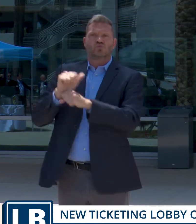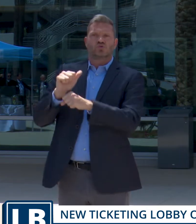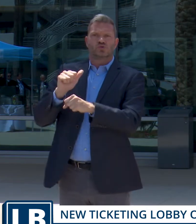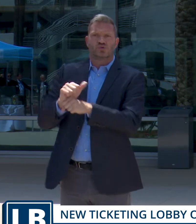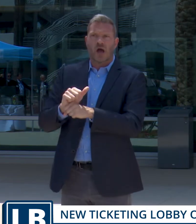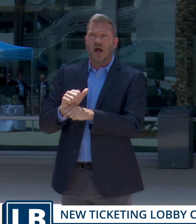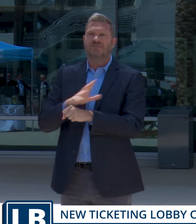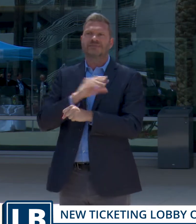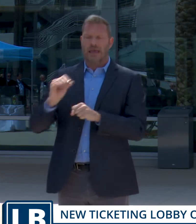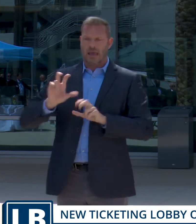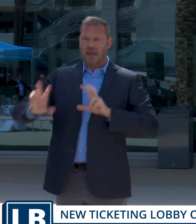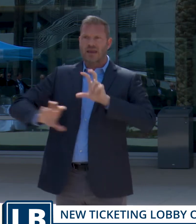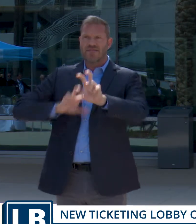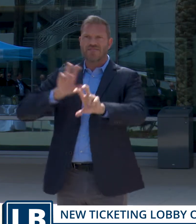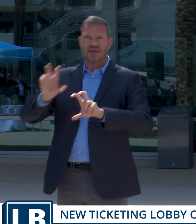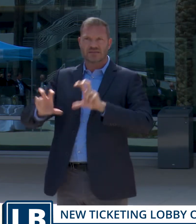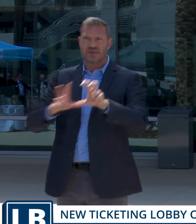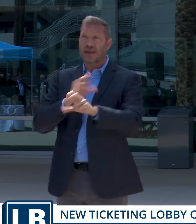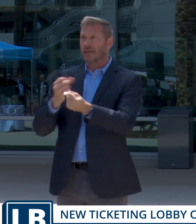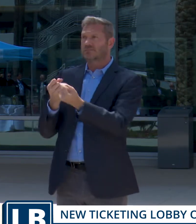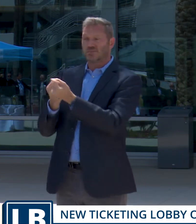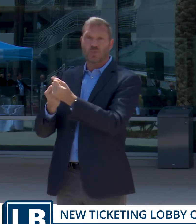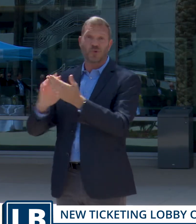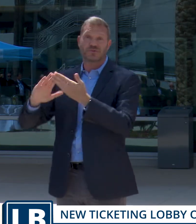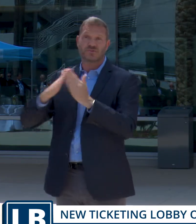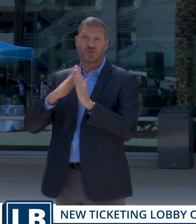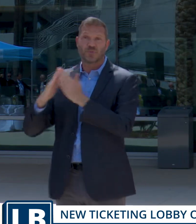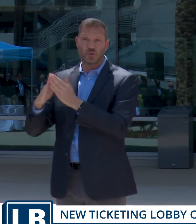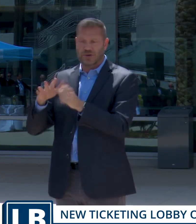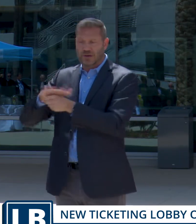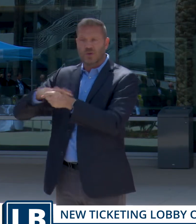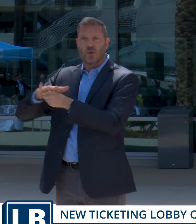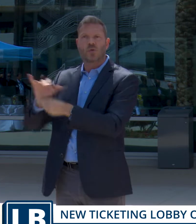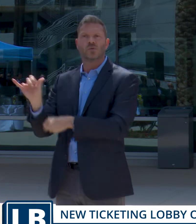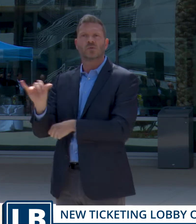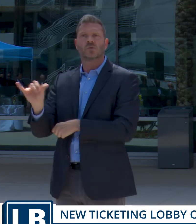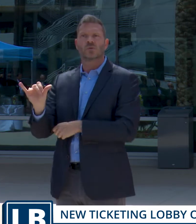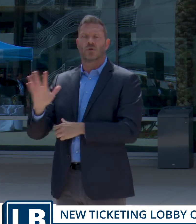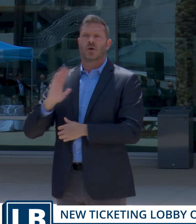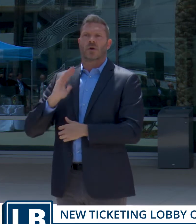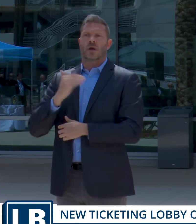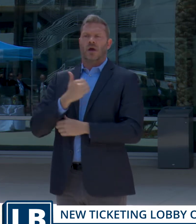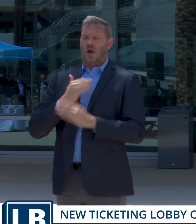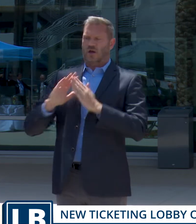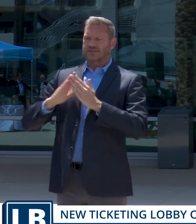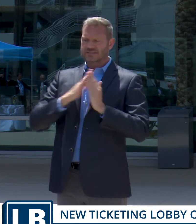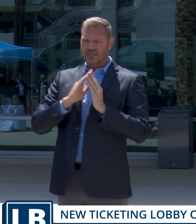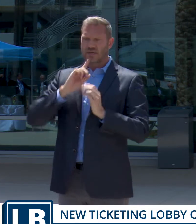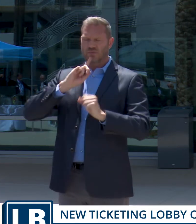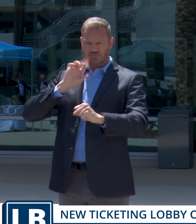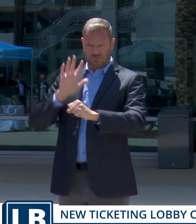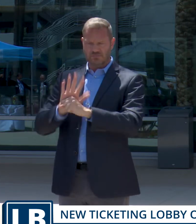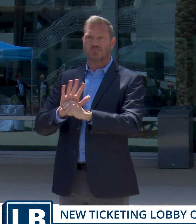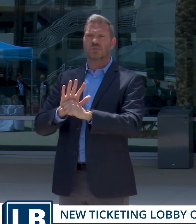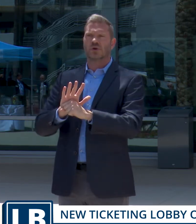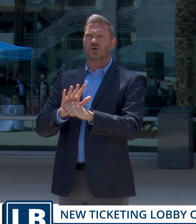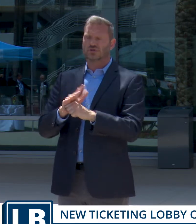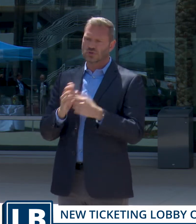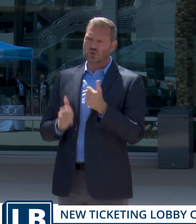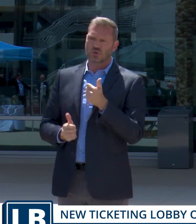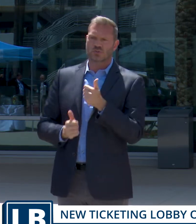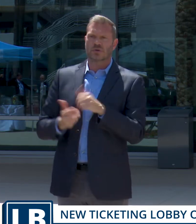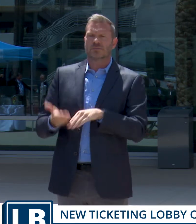investment and supports our local community. Our city is committed to continuing to modernize the